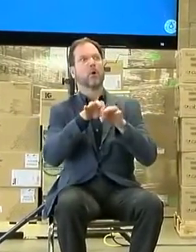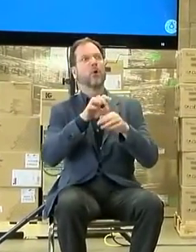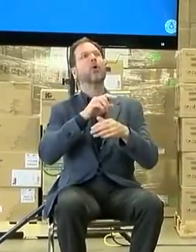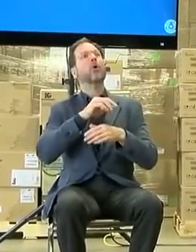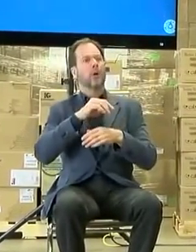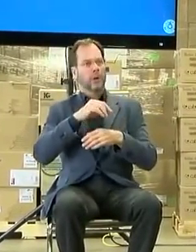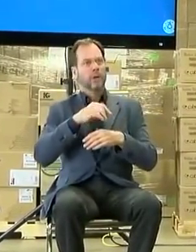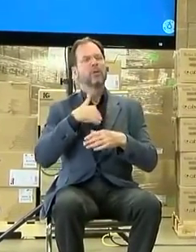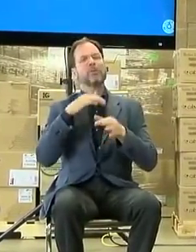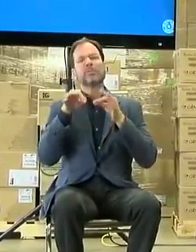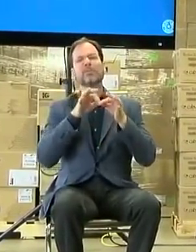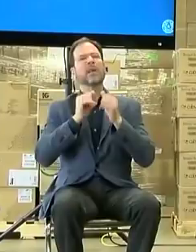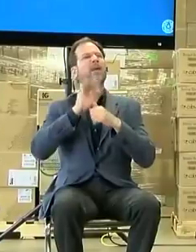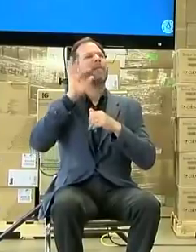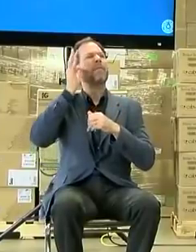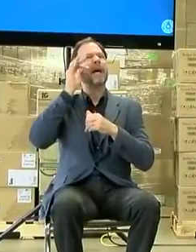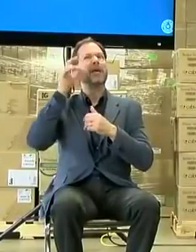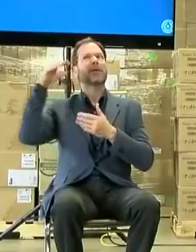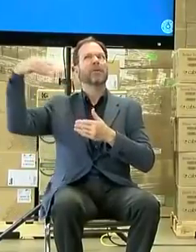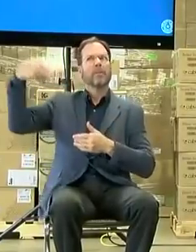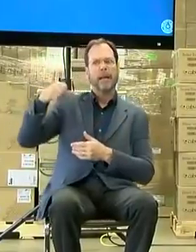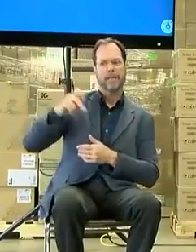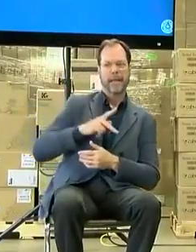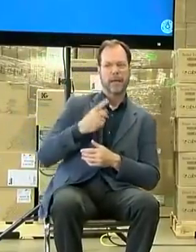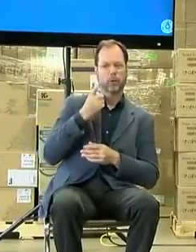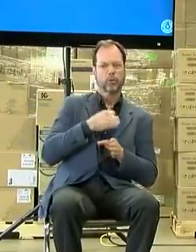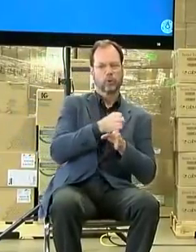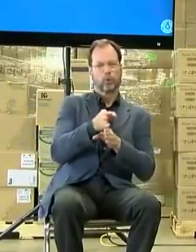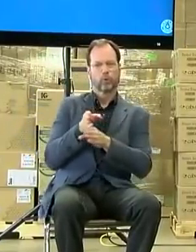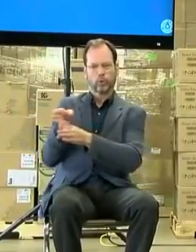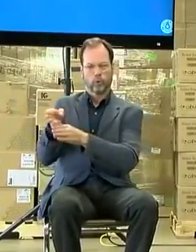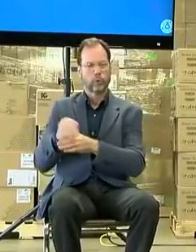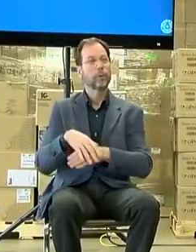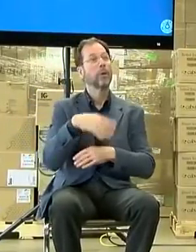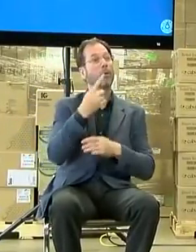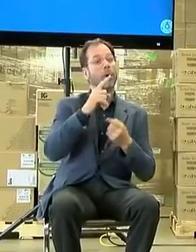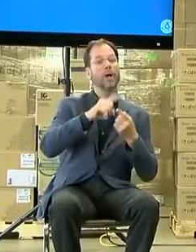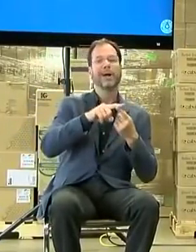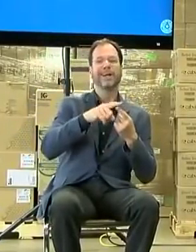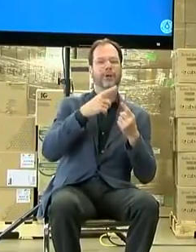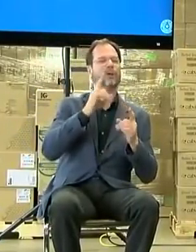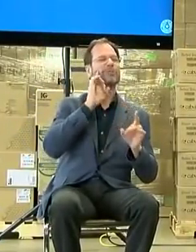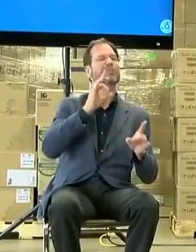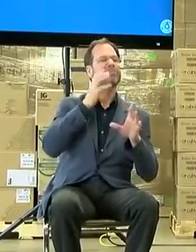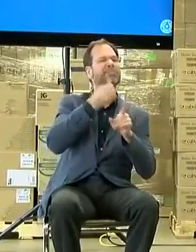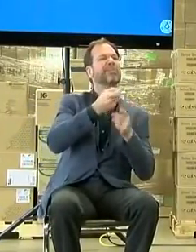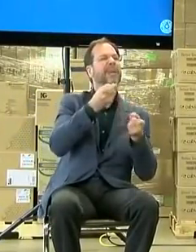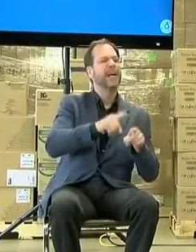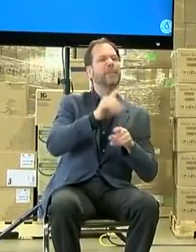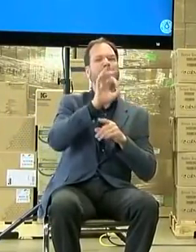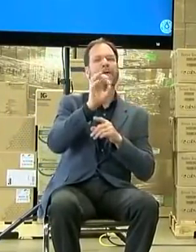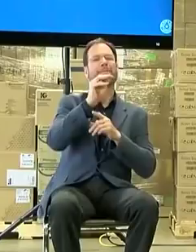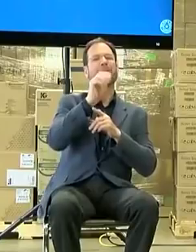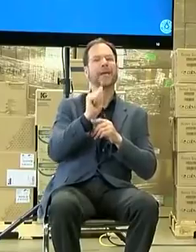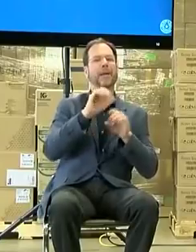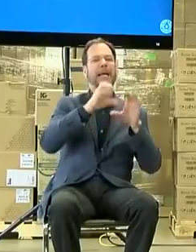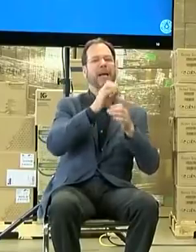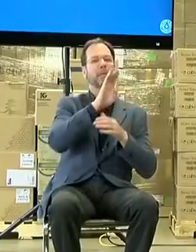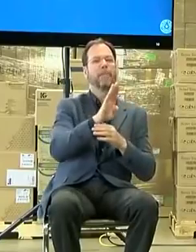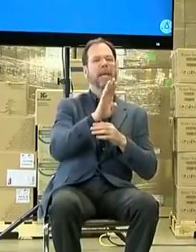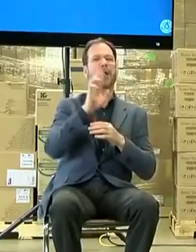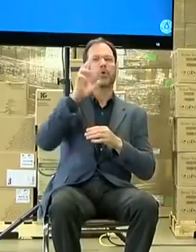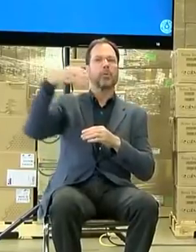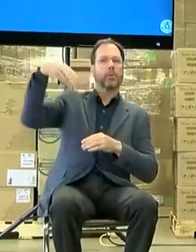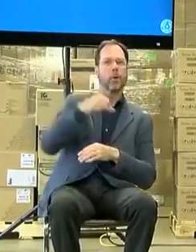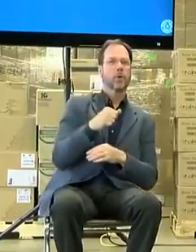this is how we talk about our federal reimbursement. There are two tracks here. One that we deal with normally during disaster is the FEMA Category B